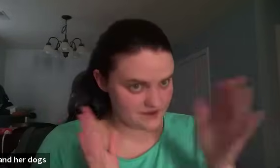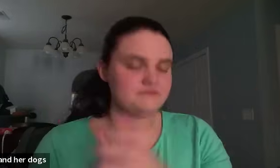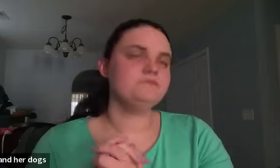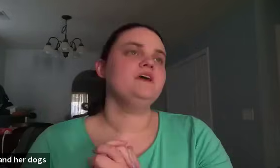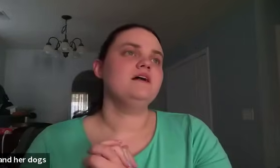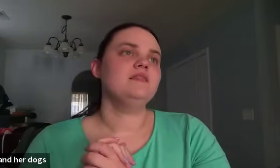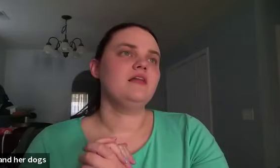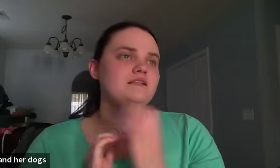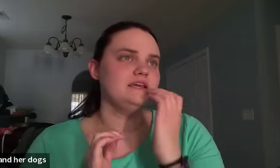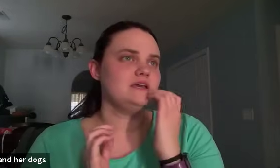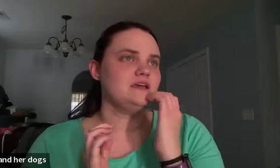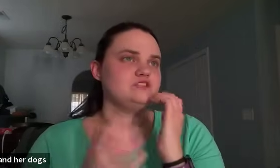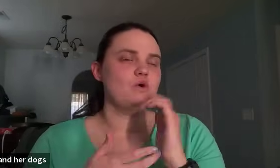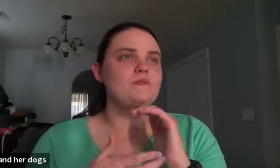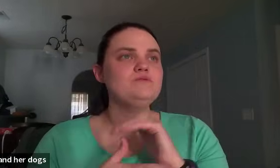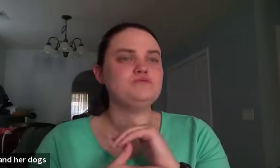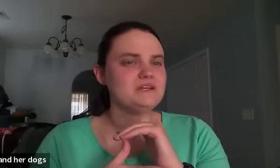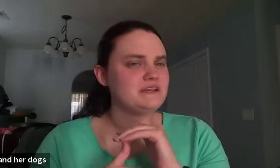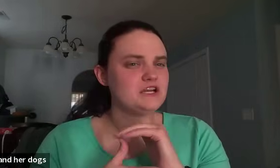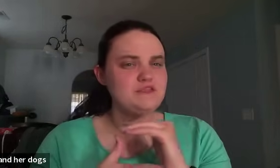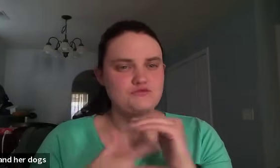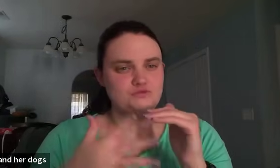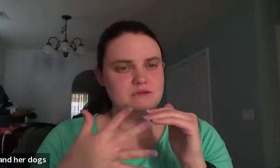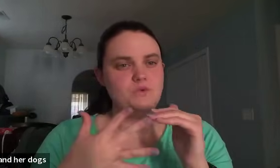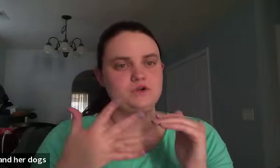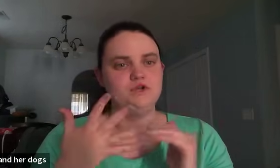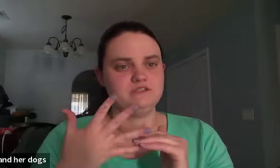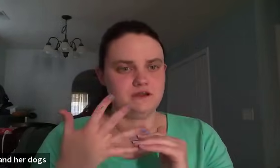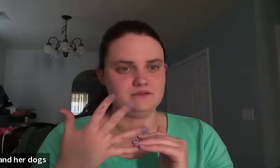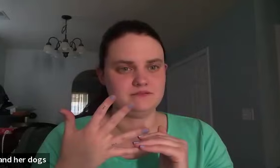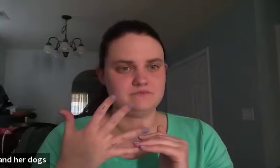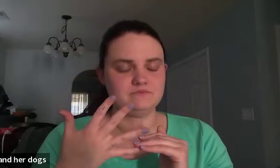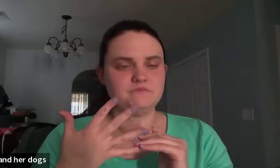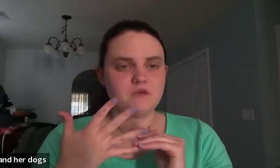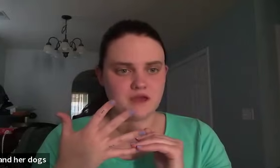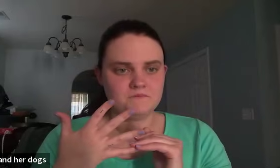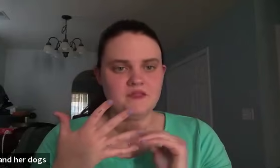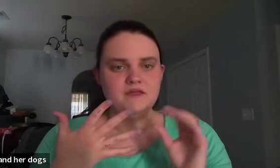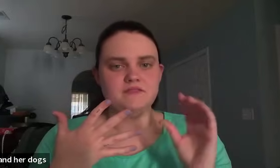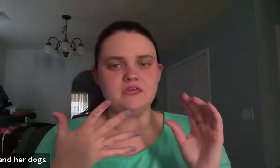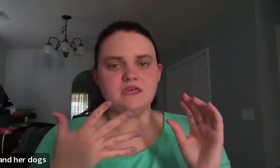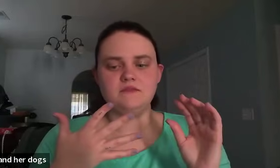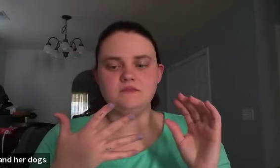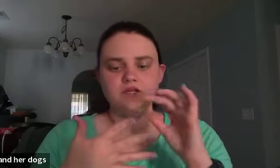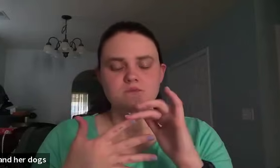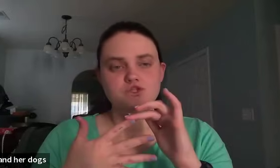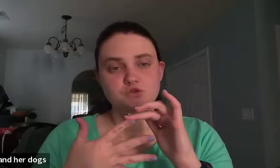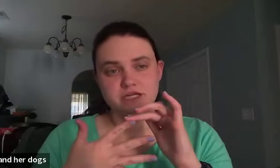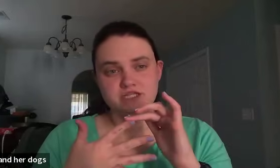25. Luckily, it's only really going to be 3 more new signs. Okay. Then the numbers